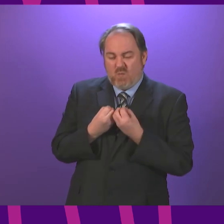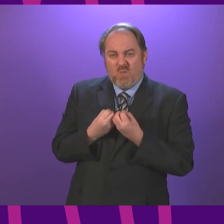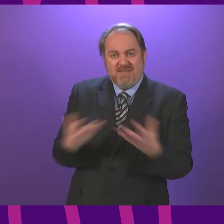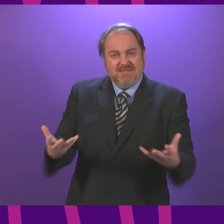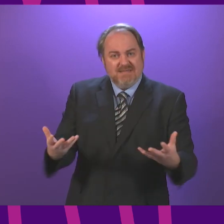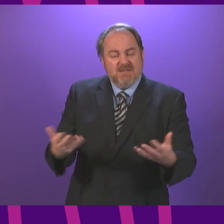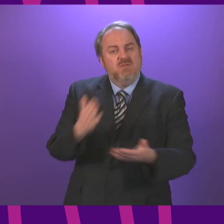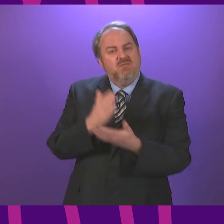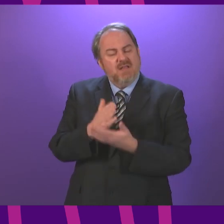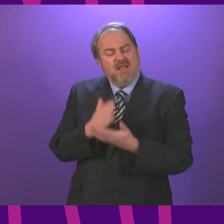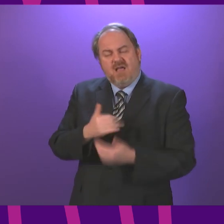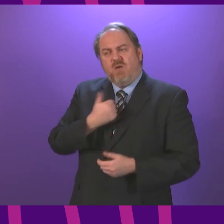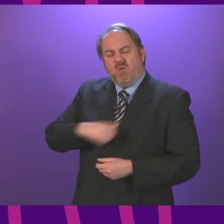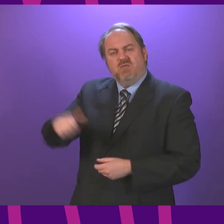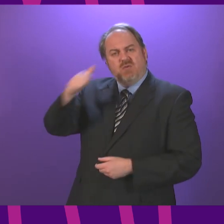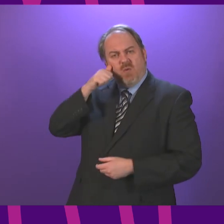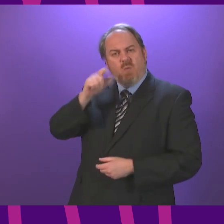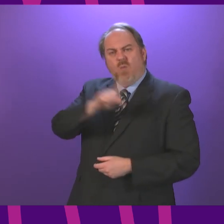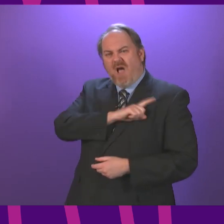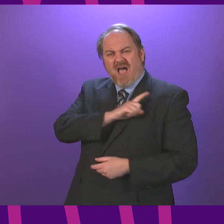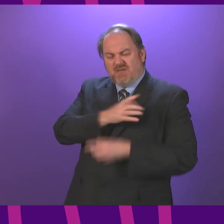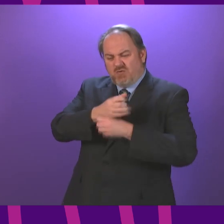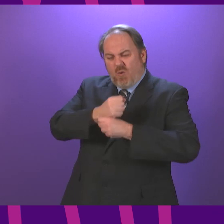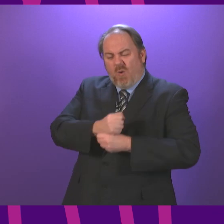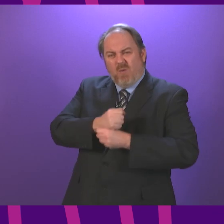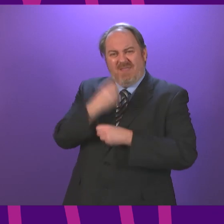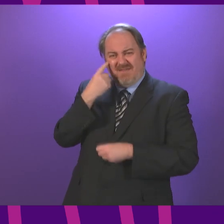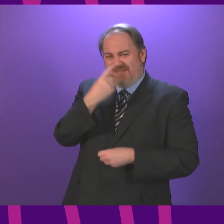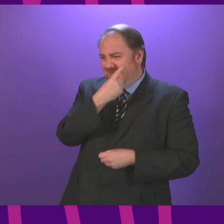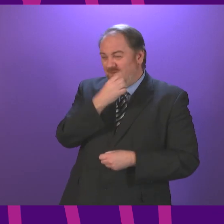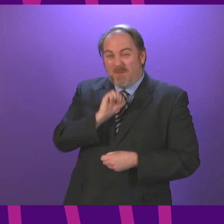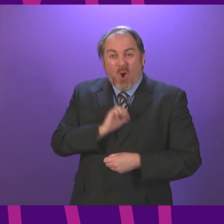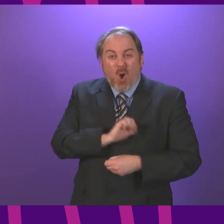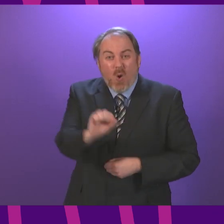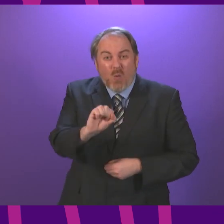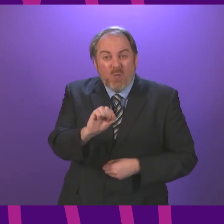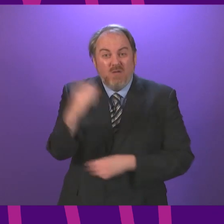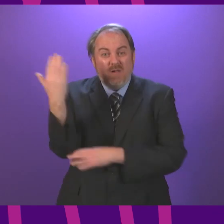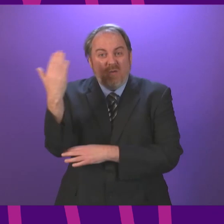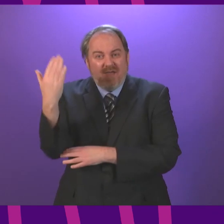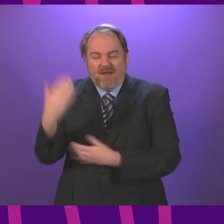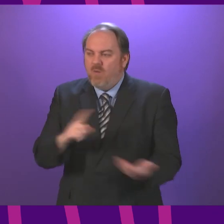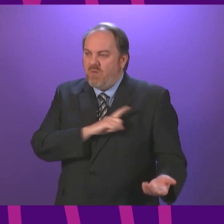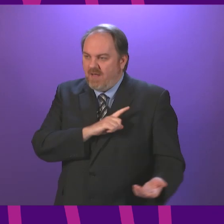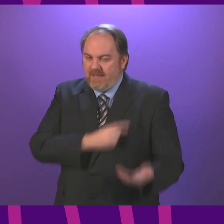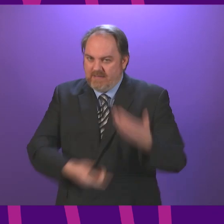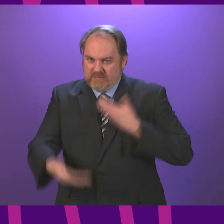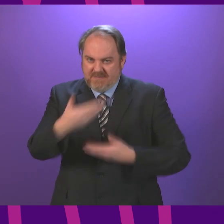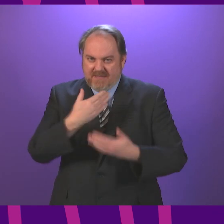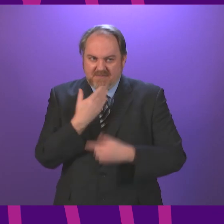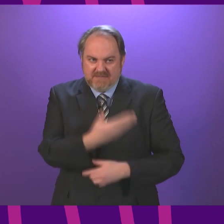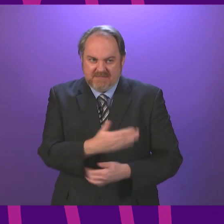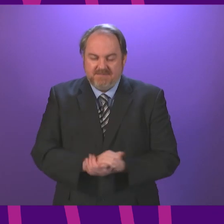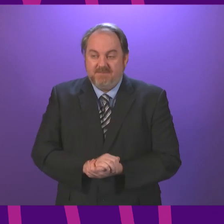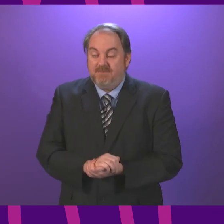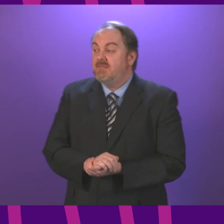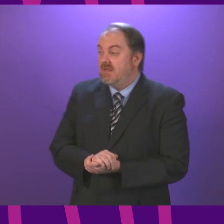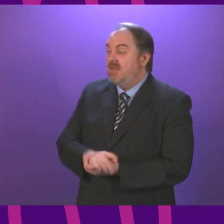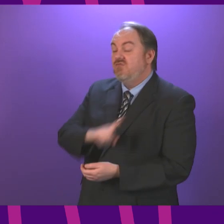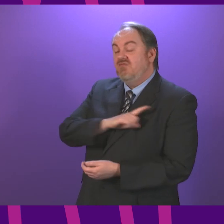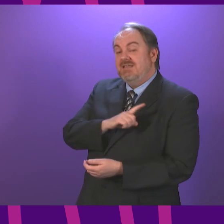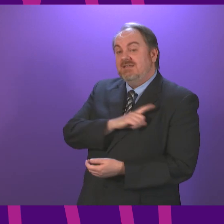First Minister, why was the crucial evidence withheld for months from the government's own legal team? The Prime Minister The case ultimately collapsed